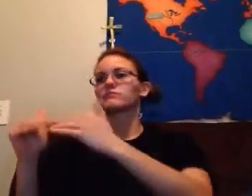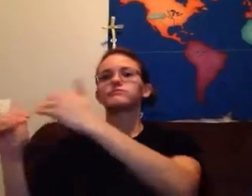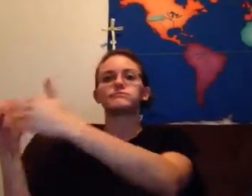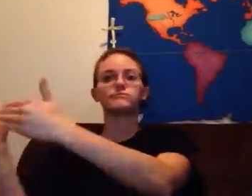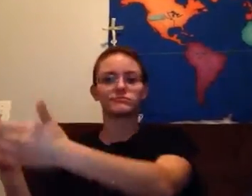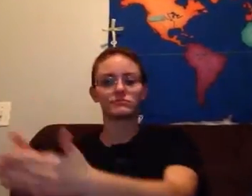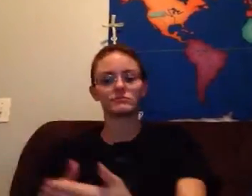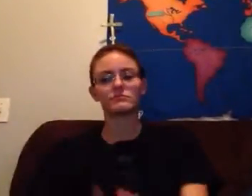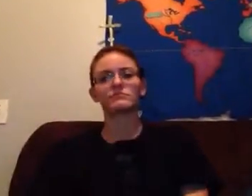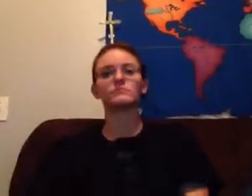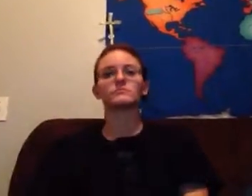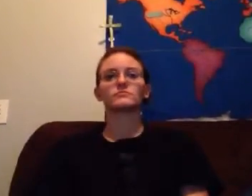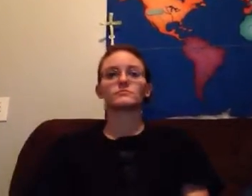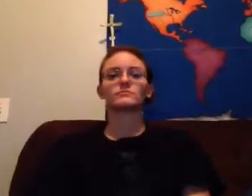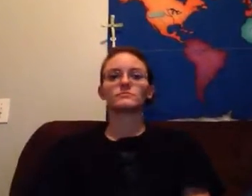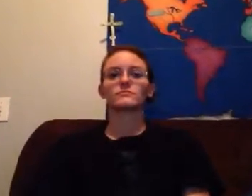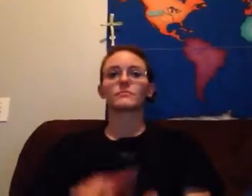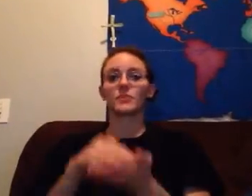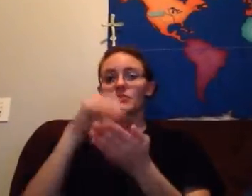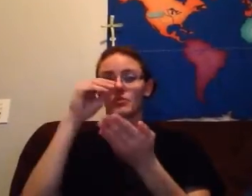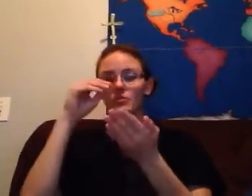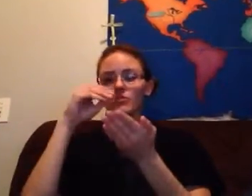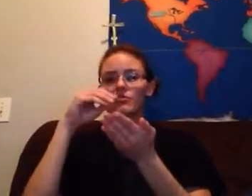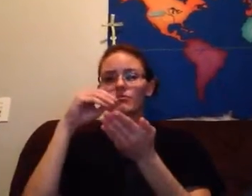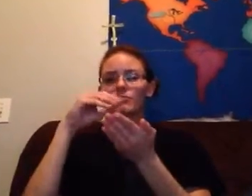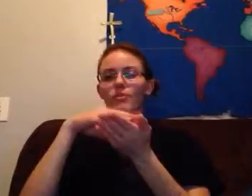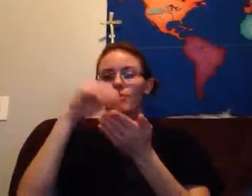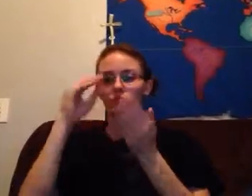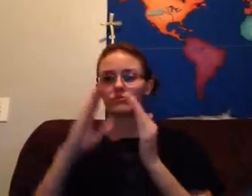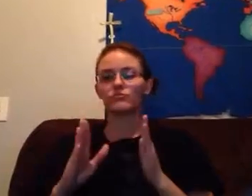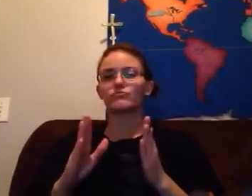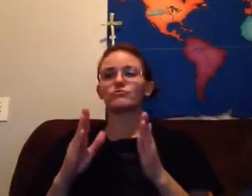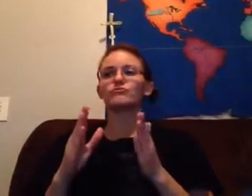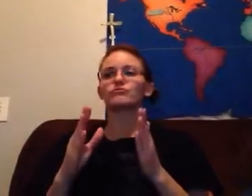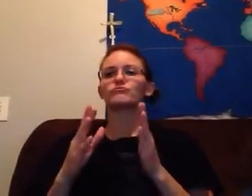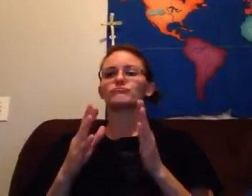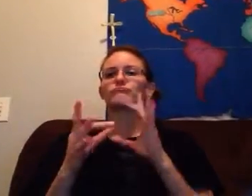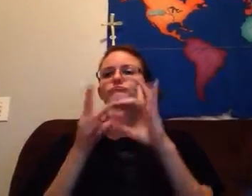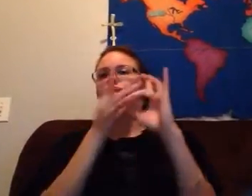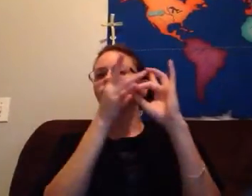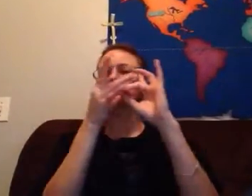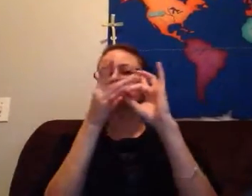2,000ths, and they'll actually start to see the relationship between the numerator and the denominator as well.